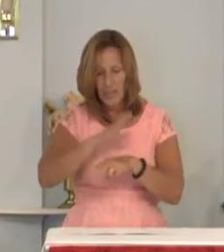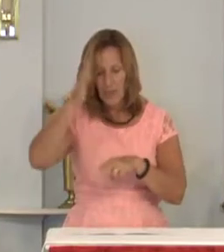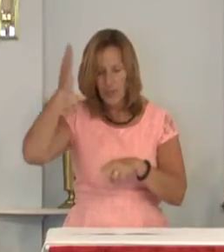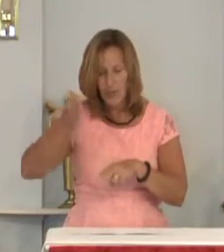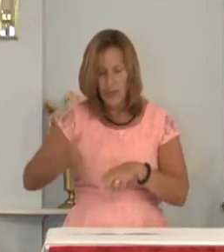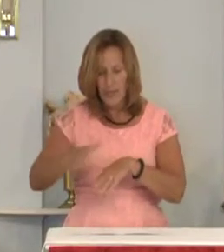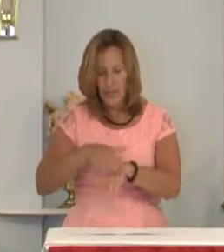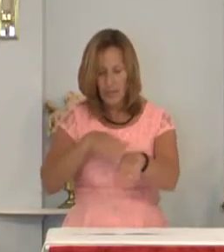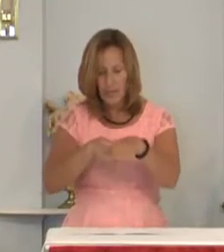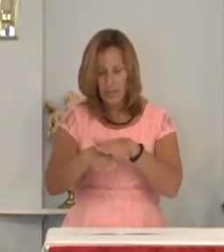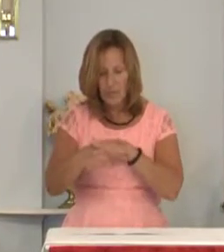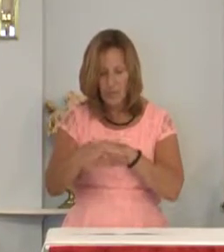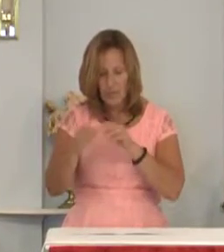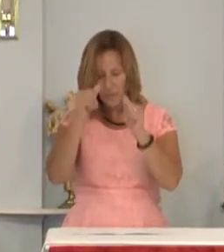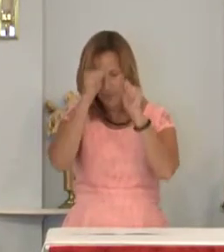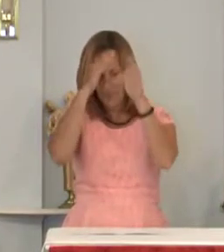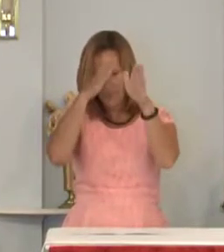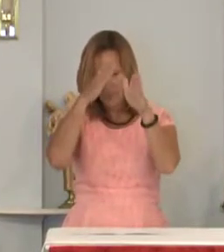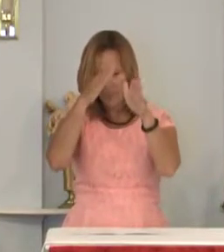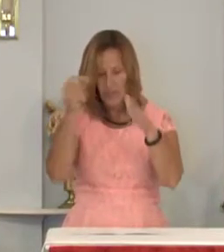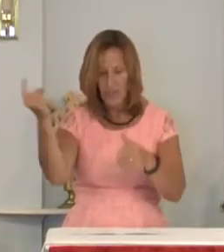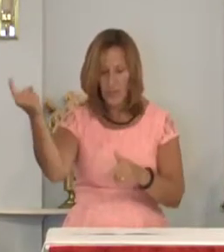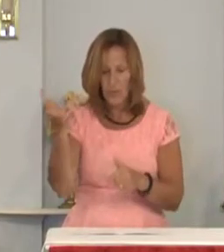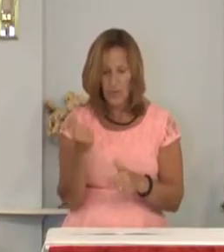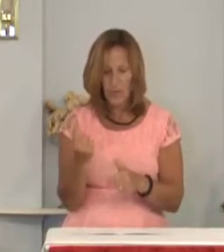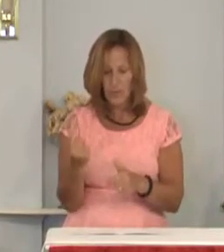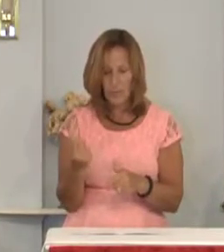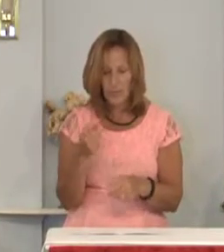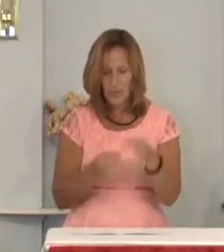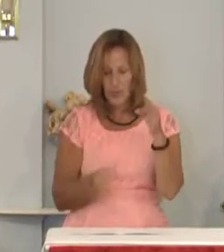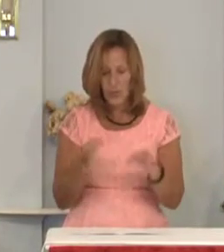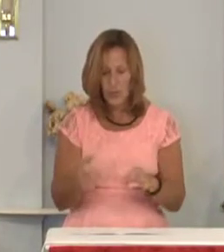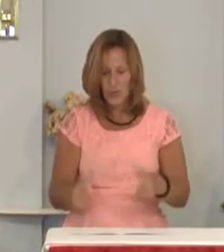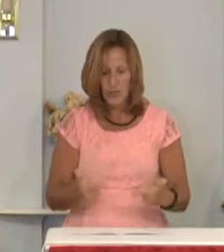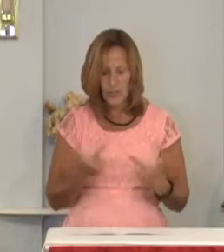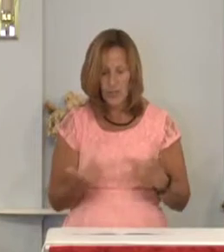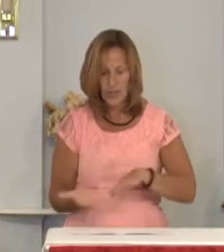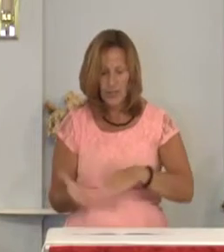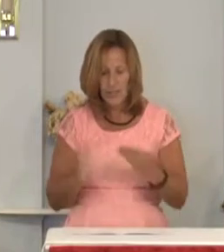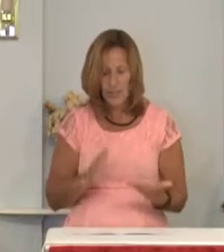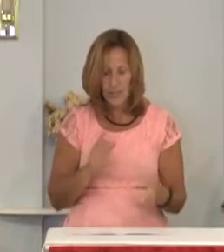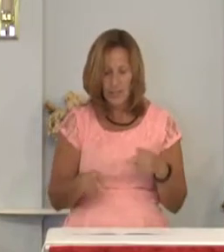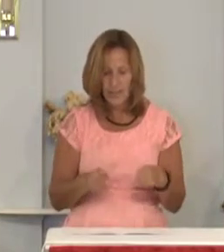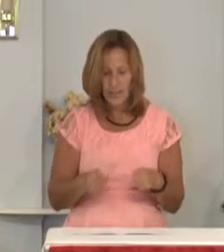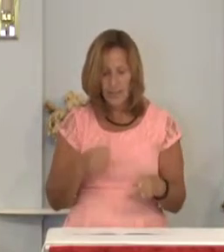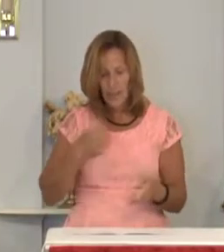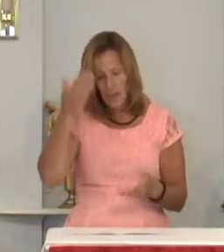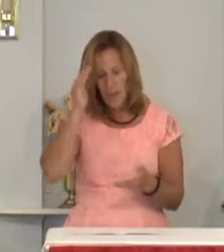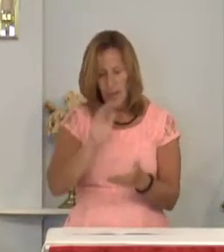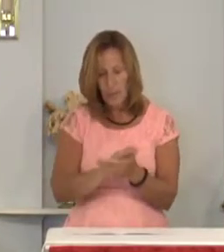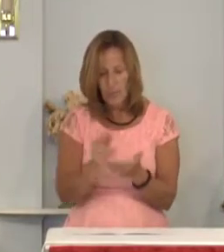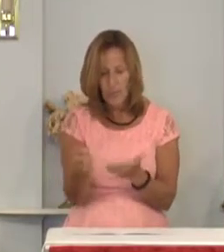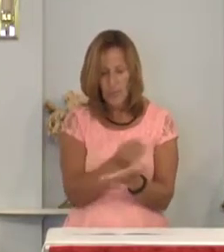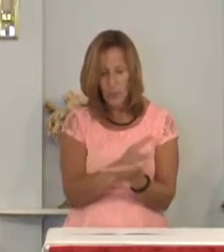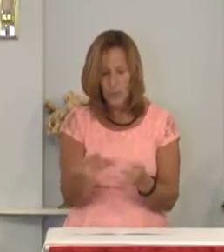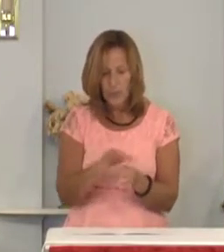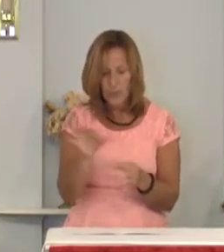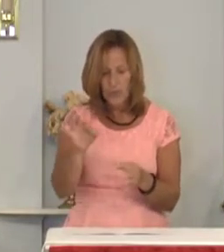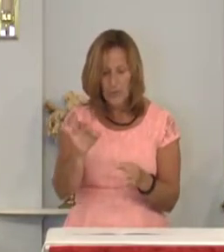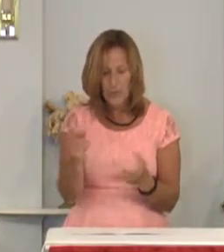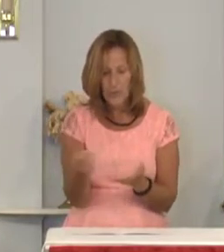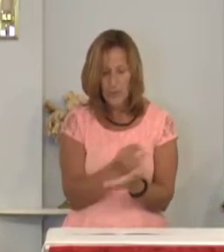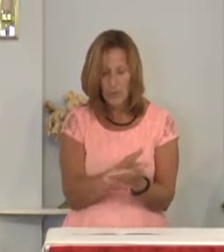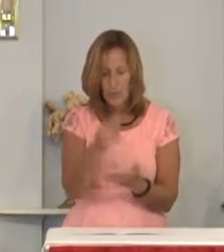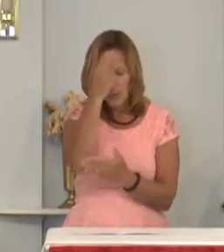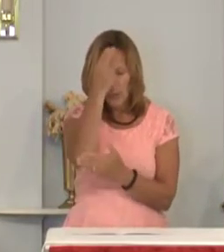at the right hand of the Father and he will come to judge the living and the dead. I believe in the Holy